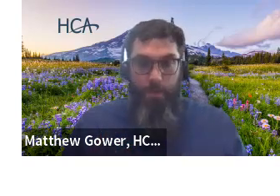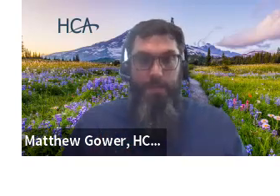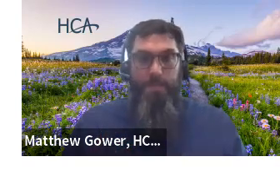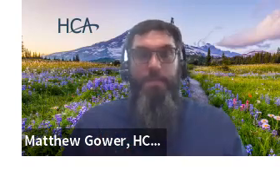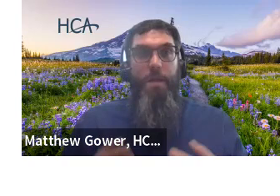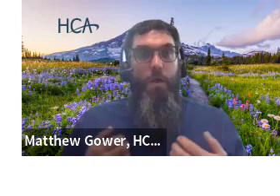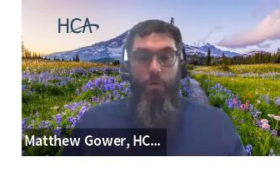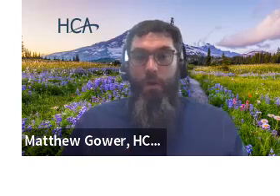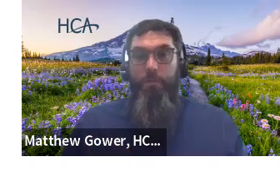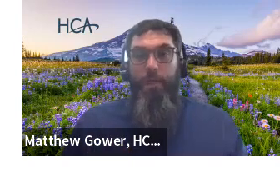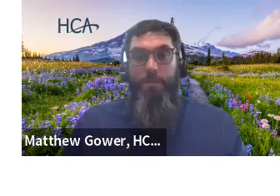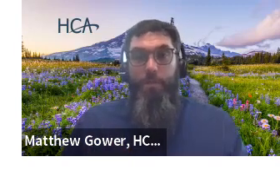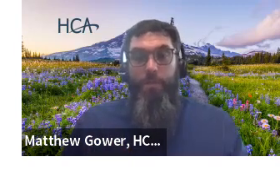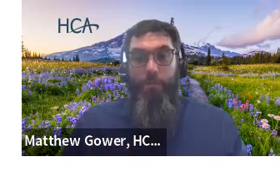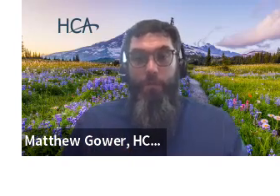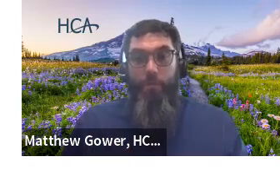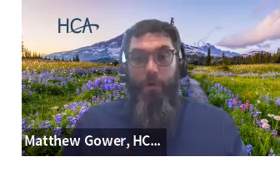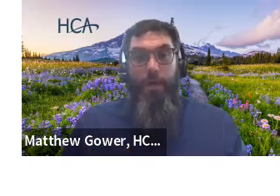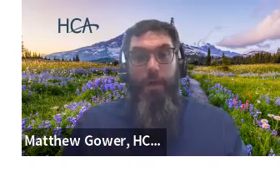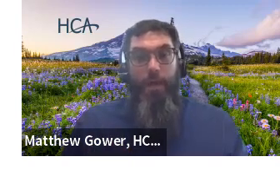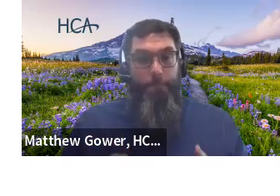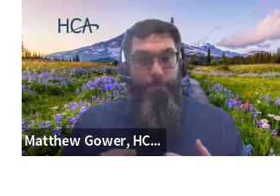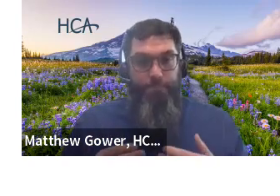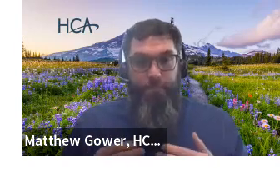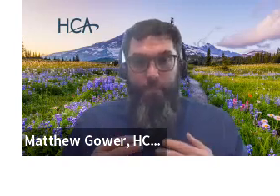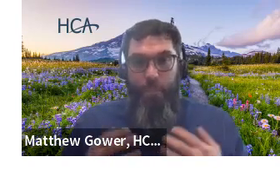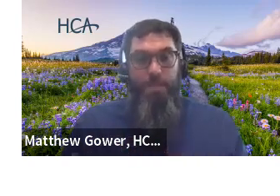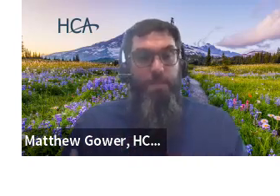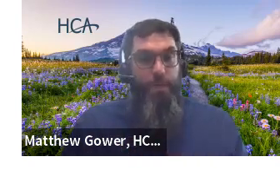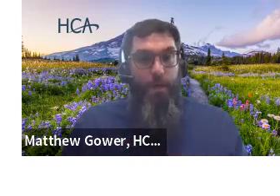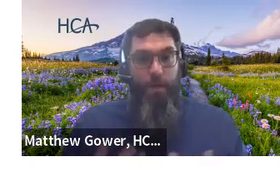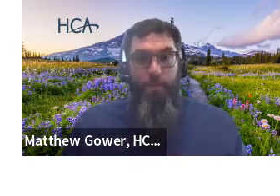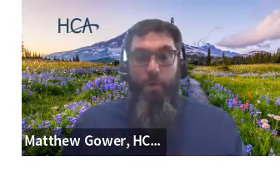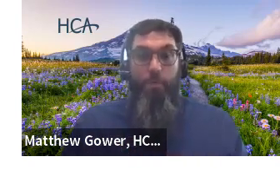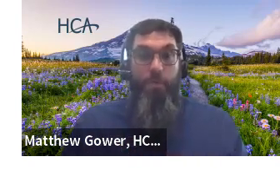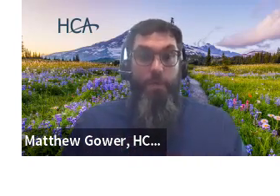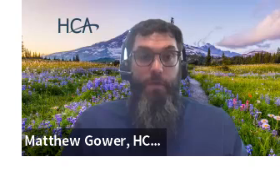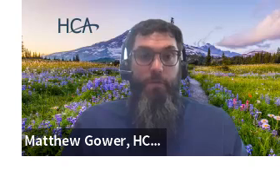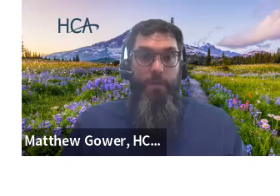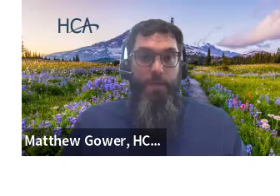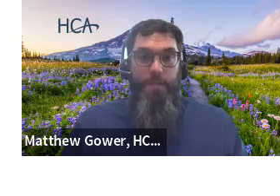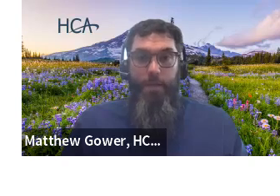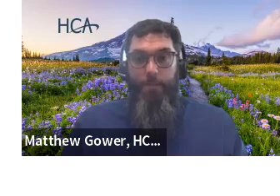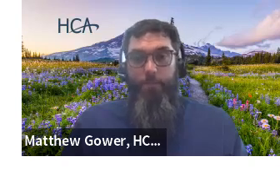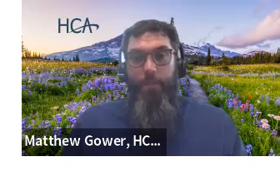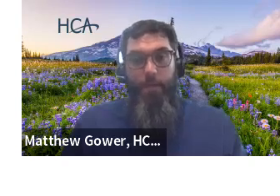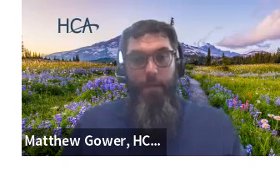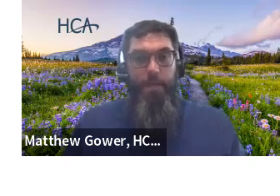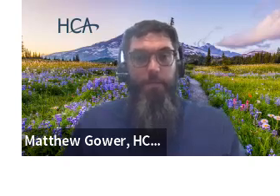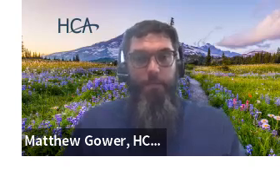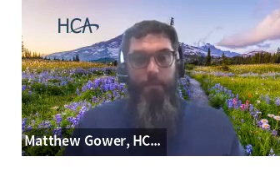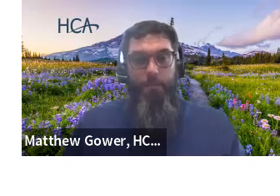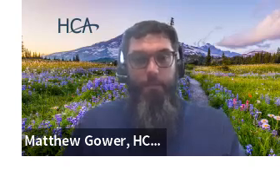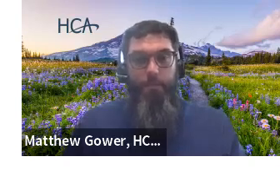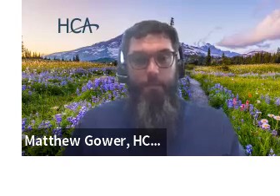what mobile crisis is, or even as a way of moving forward. So that's been a lot of the work that we've been doing over the last year. Next